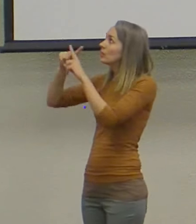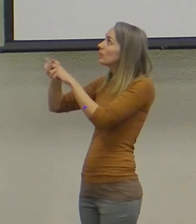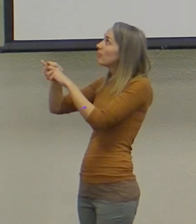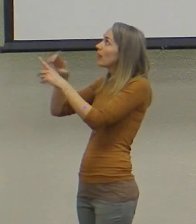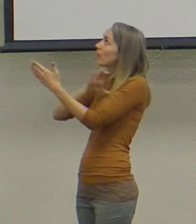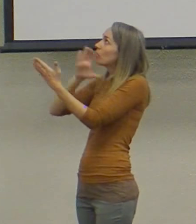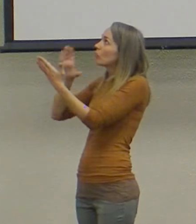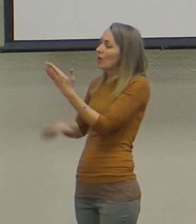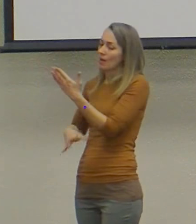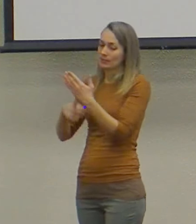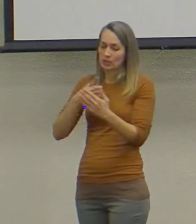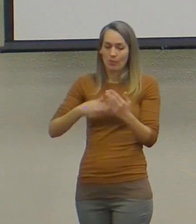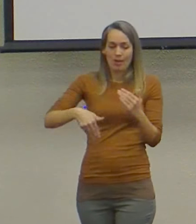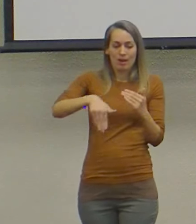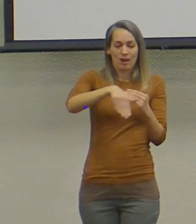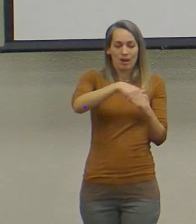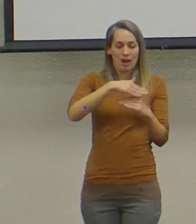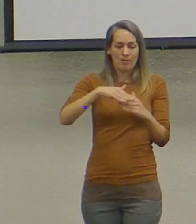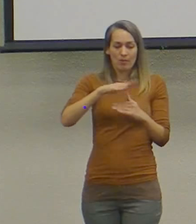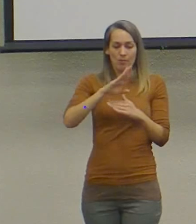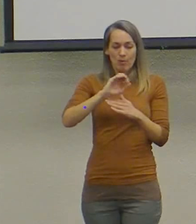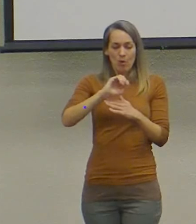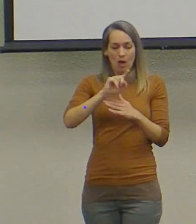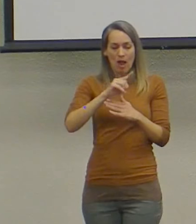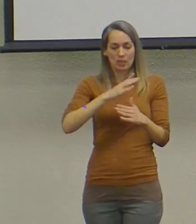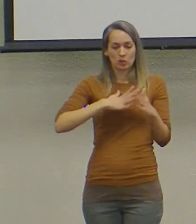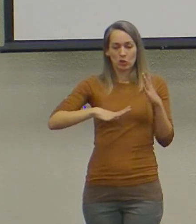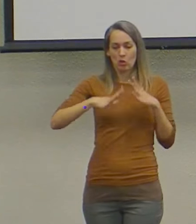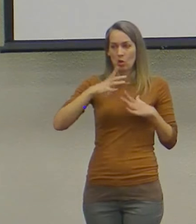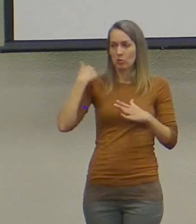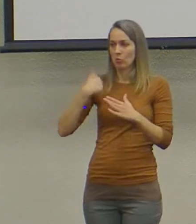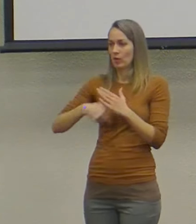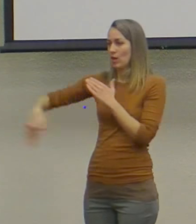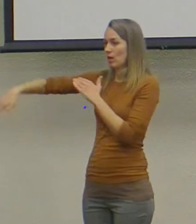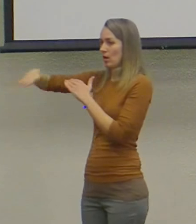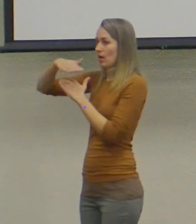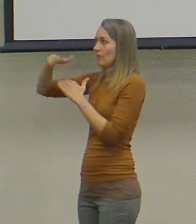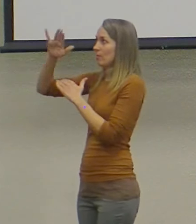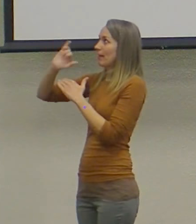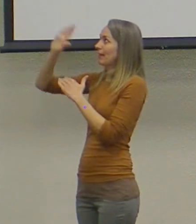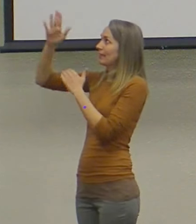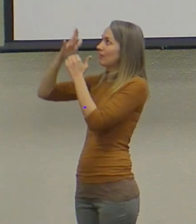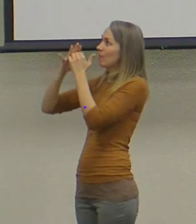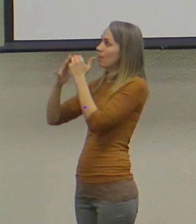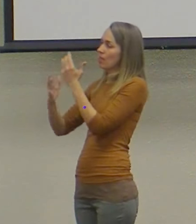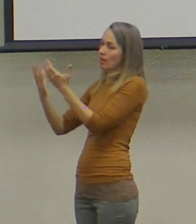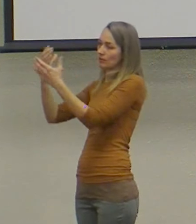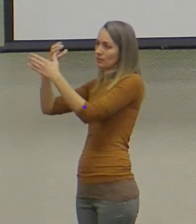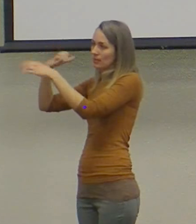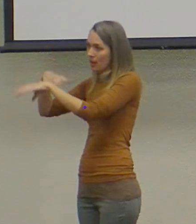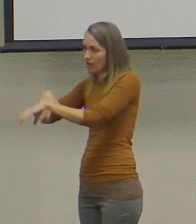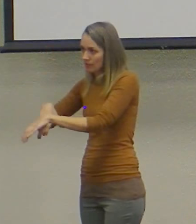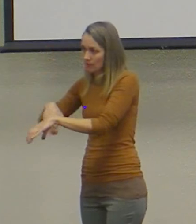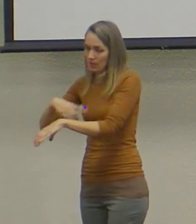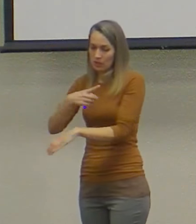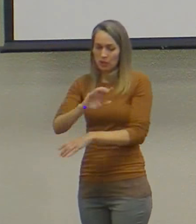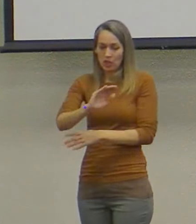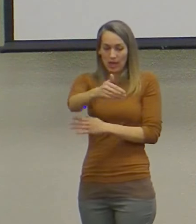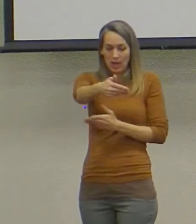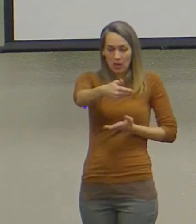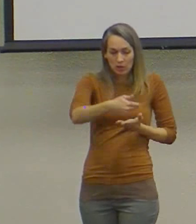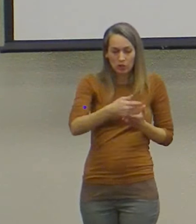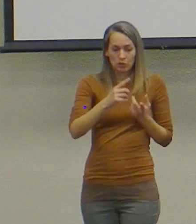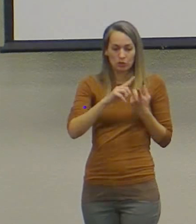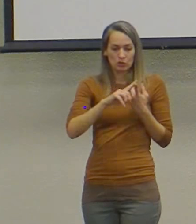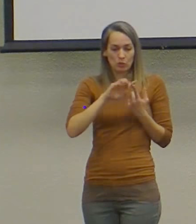covered over by the corner of his garment. We are being covered over by the blood of the covenant. She is being introduced